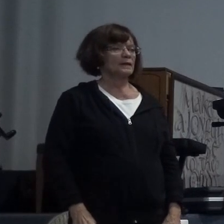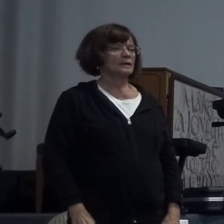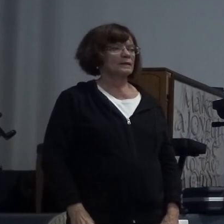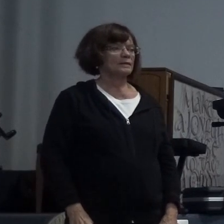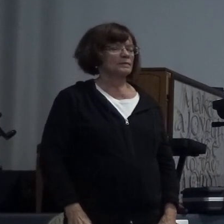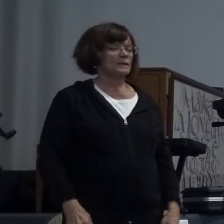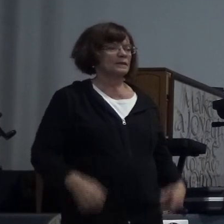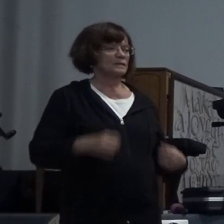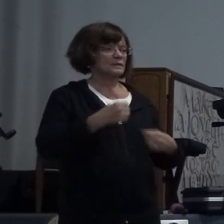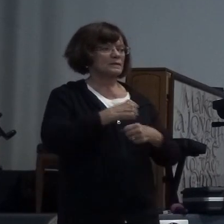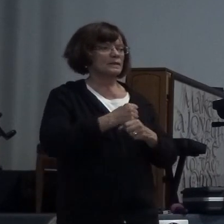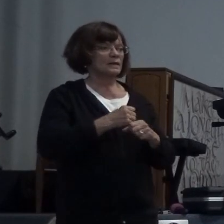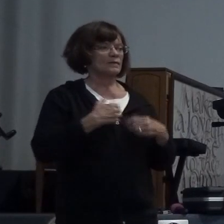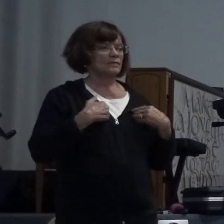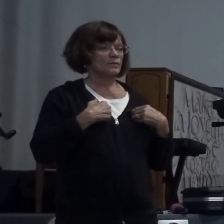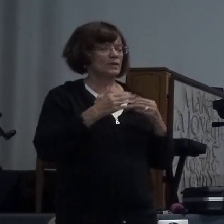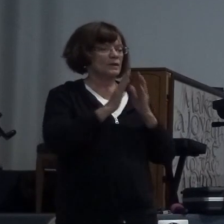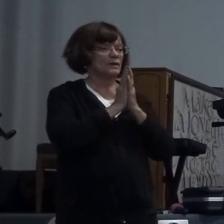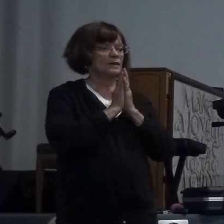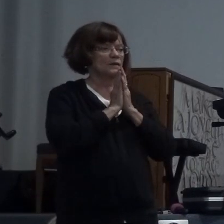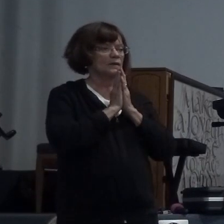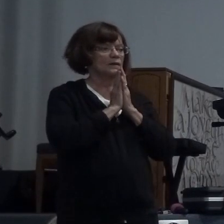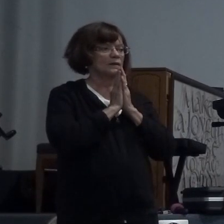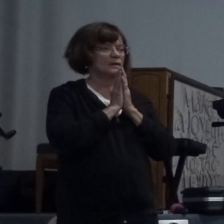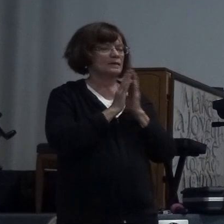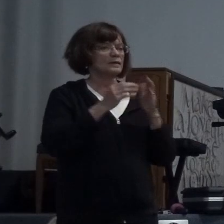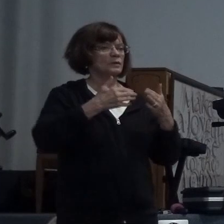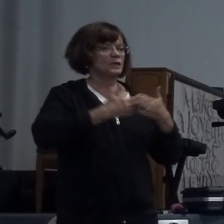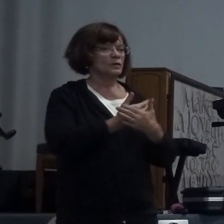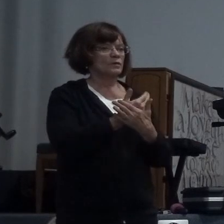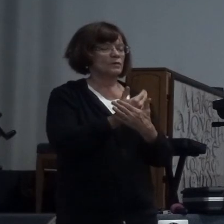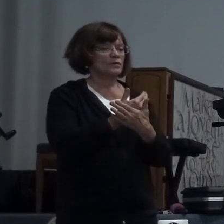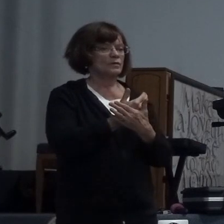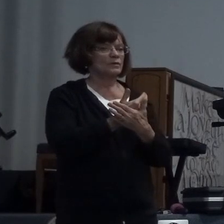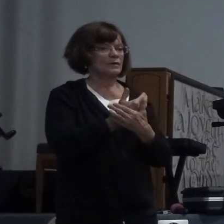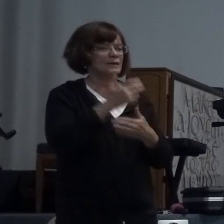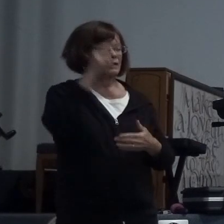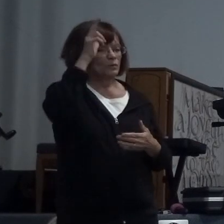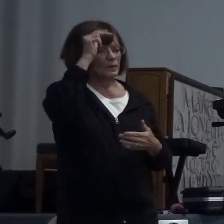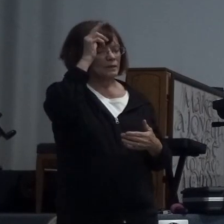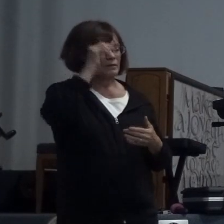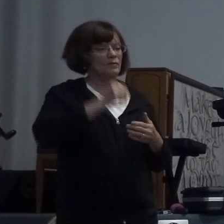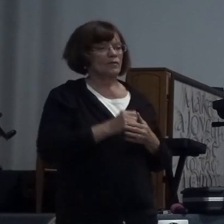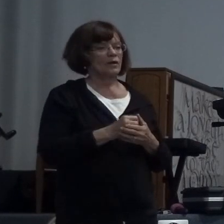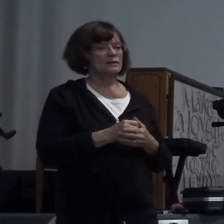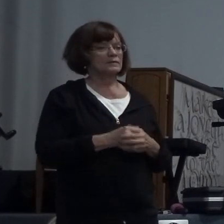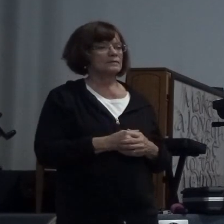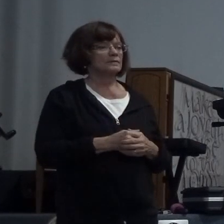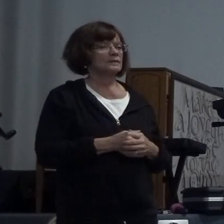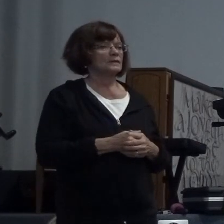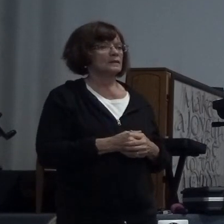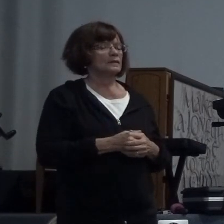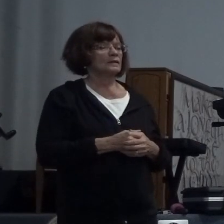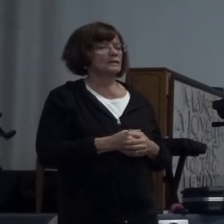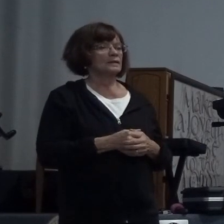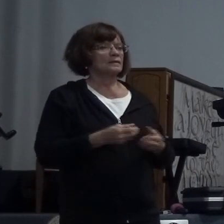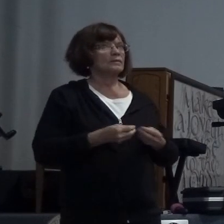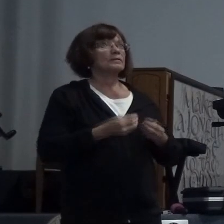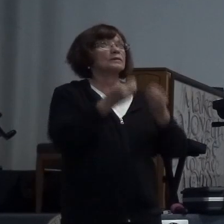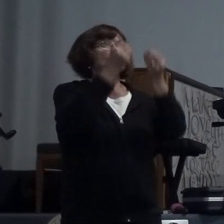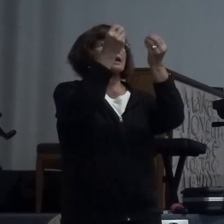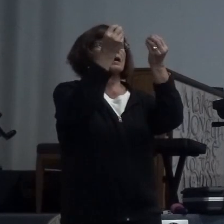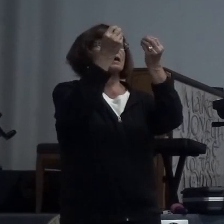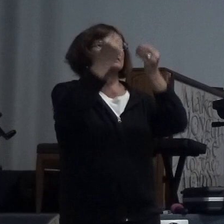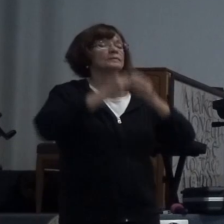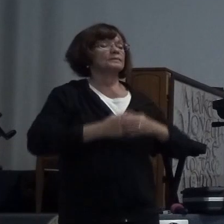prayer. We should repent of any wicked thoughts that we had against that individual. Give them over to Christ. Pray for